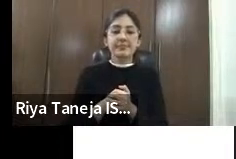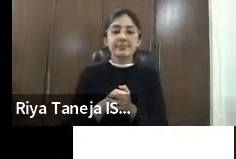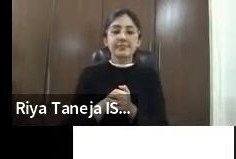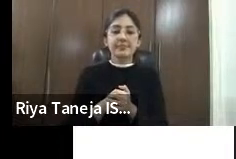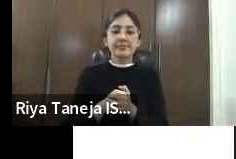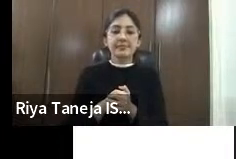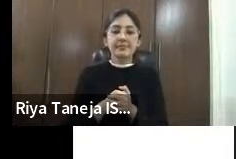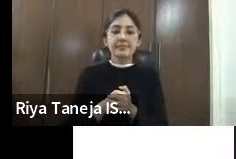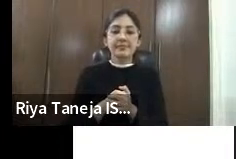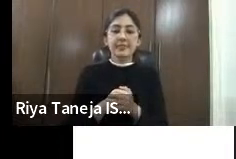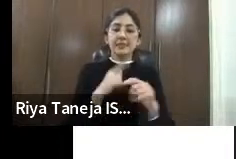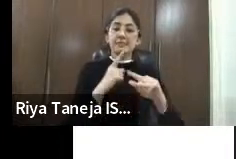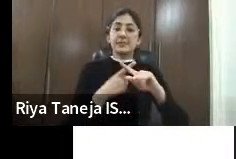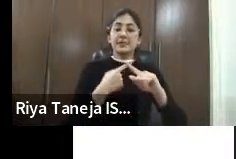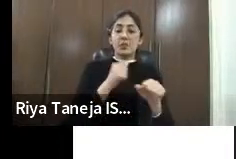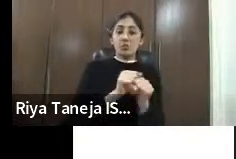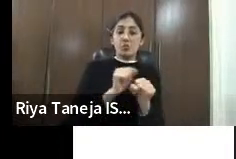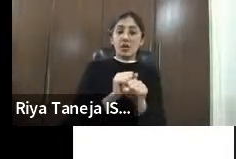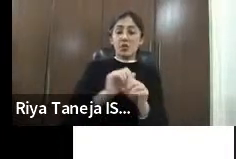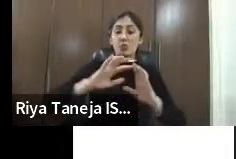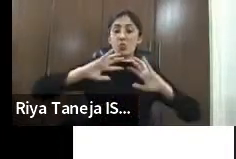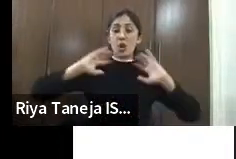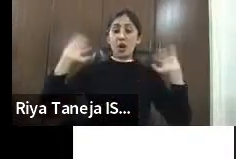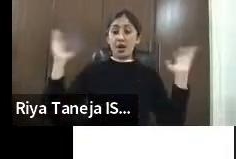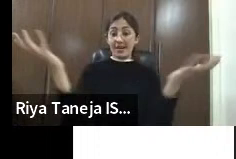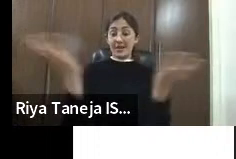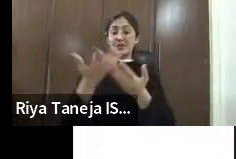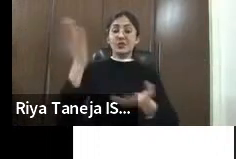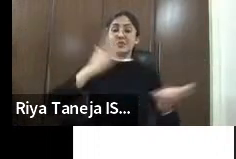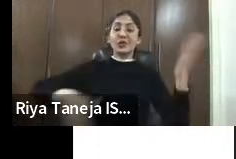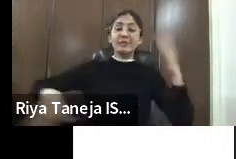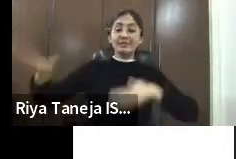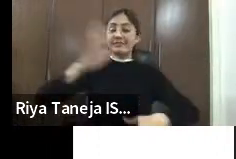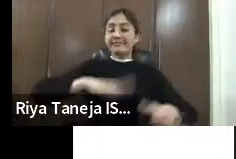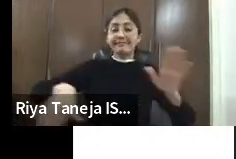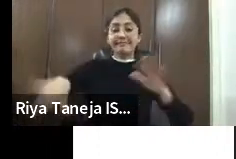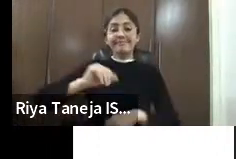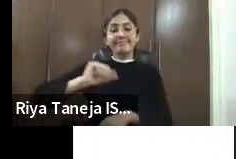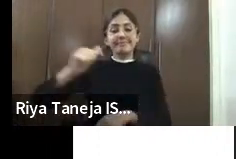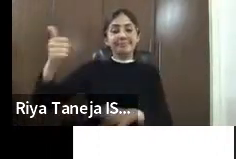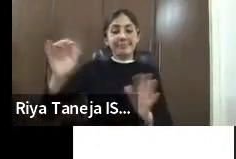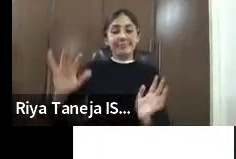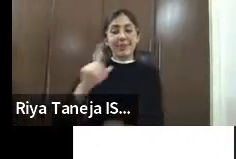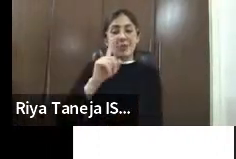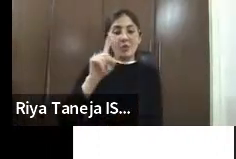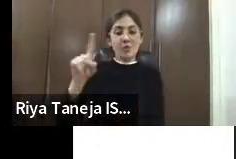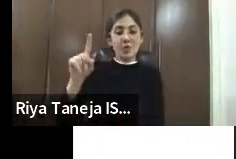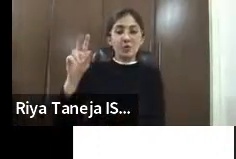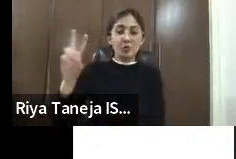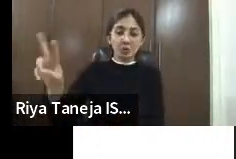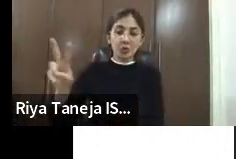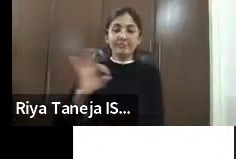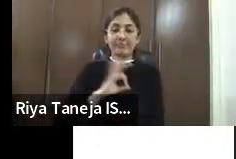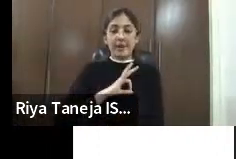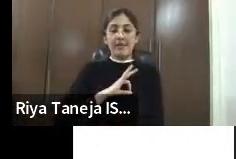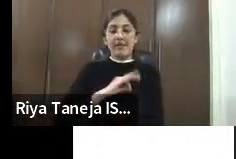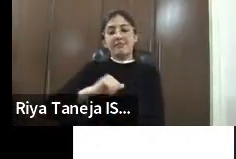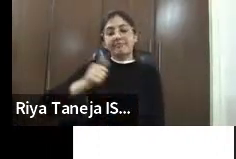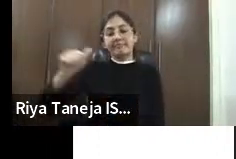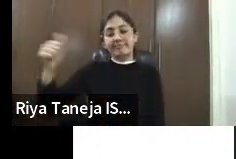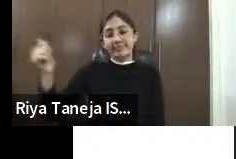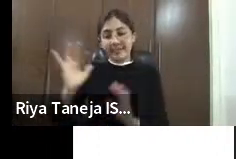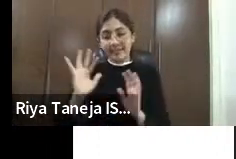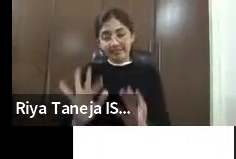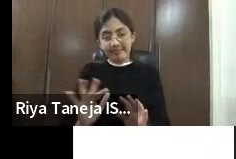world champion international para swimmer with 112 medals, and keep on